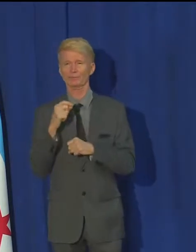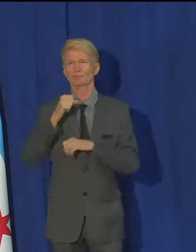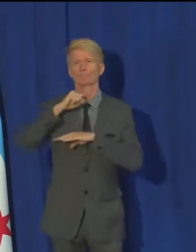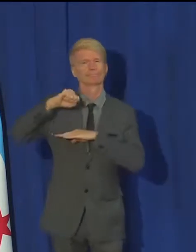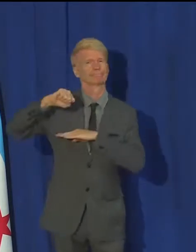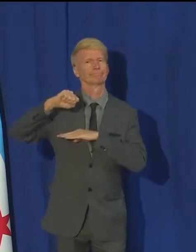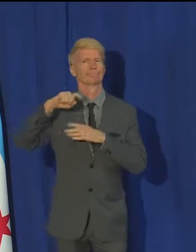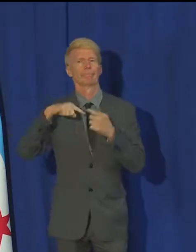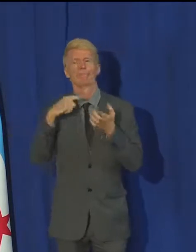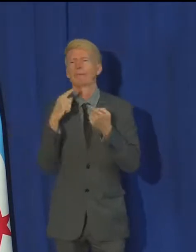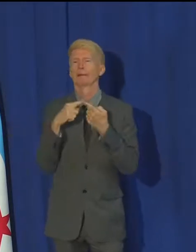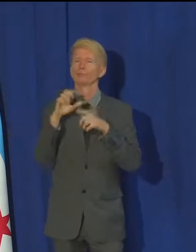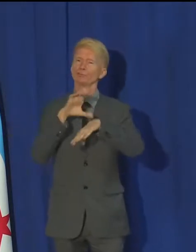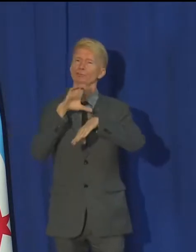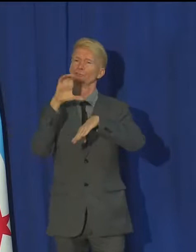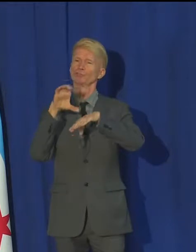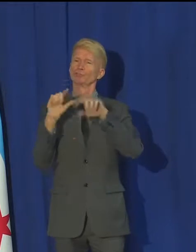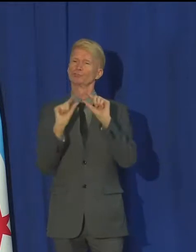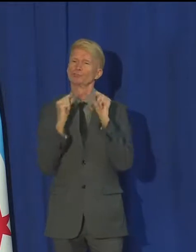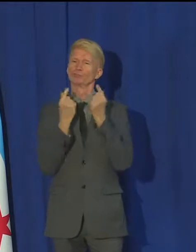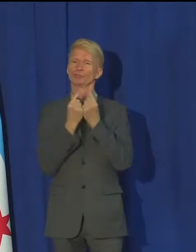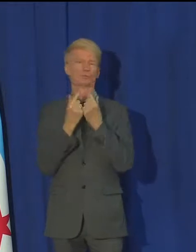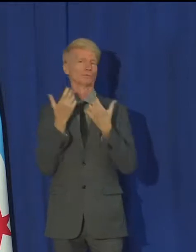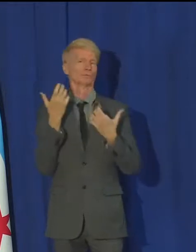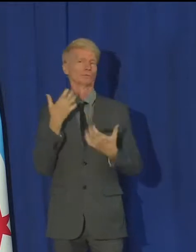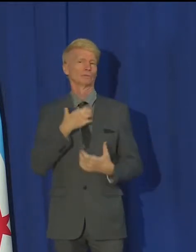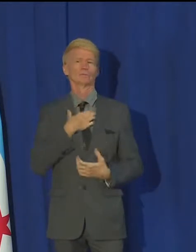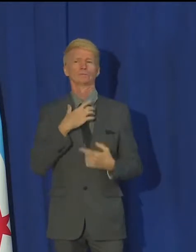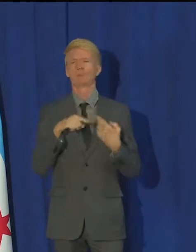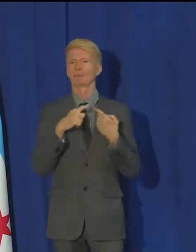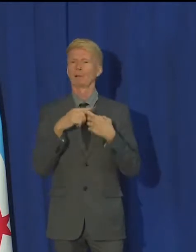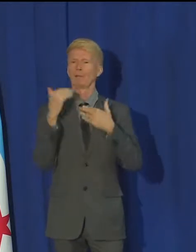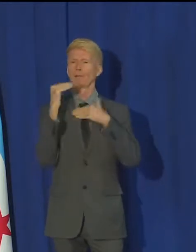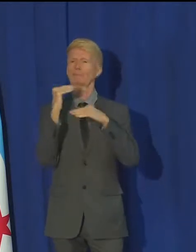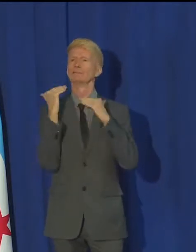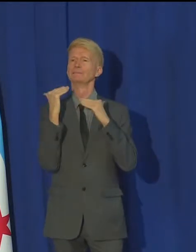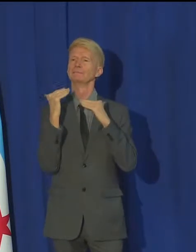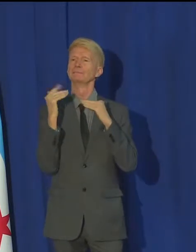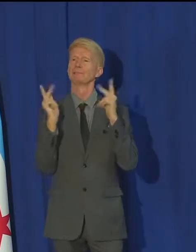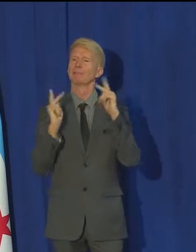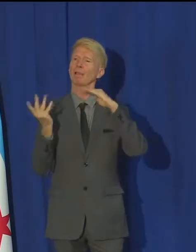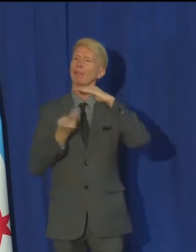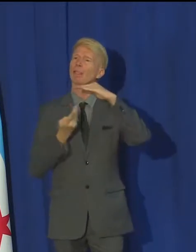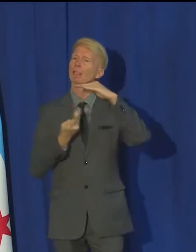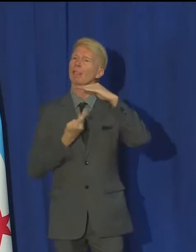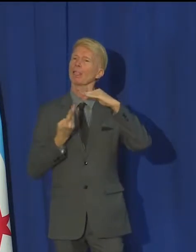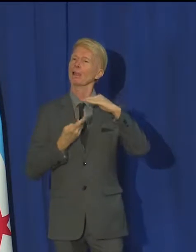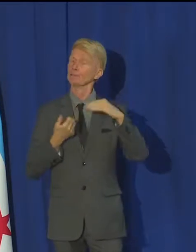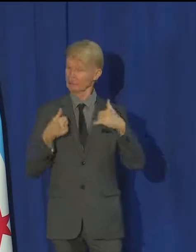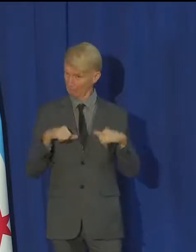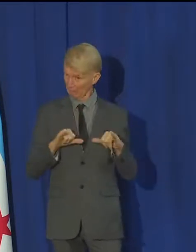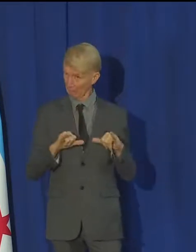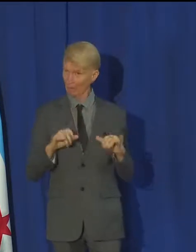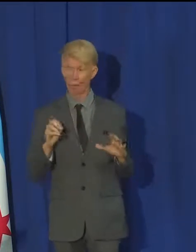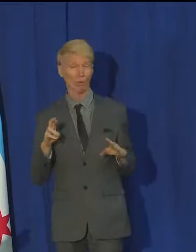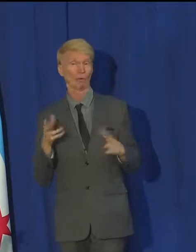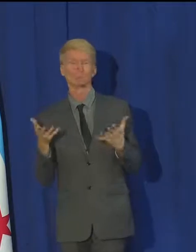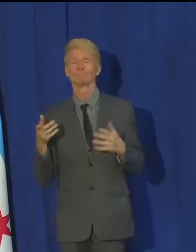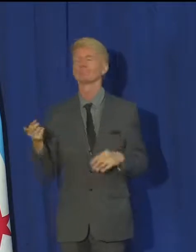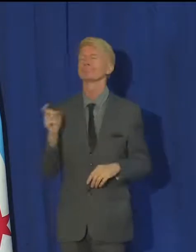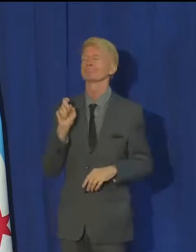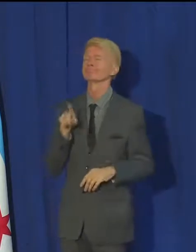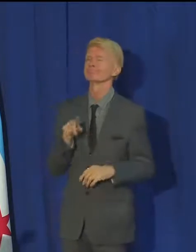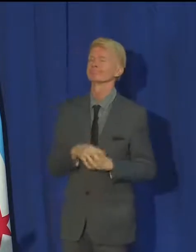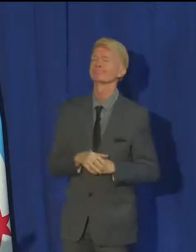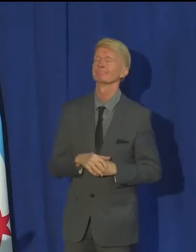caps. Is that a thing of the past? Has everyone been cooperating? Okay. So there are churches, just like any